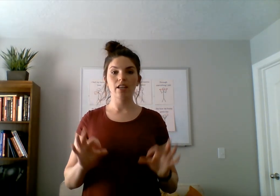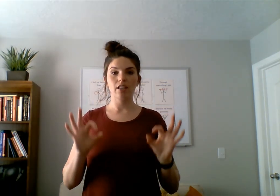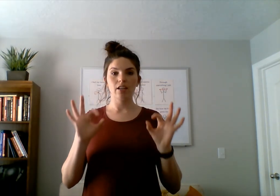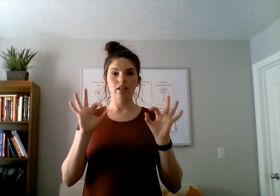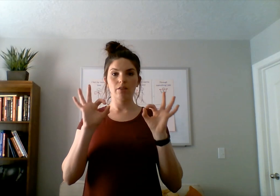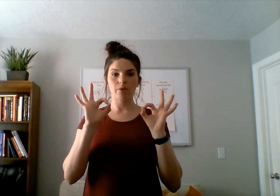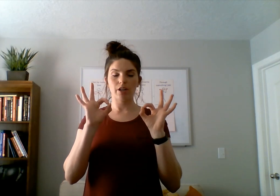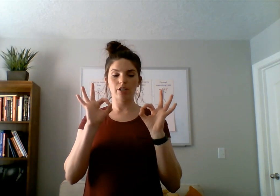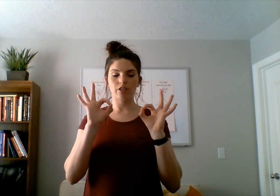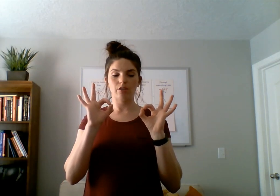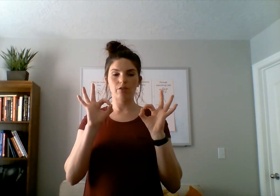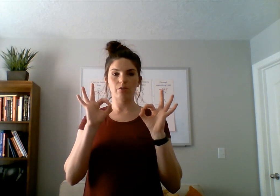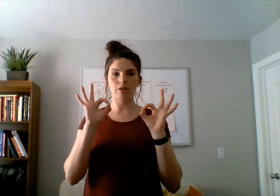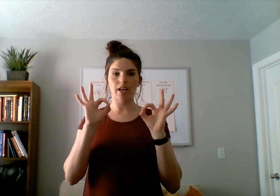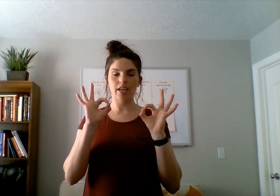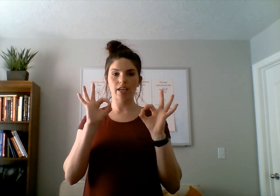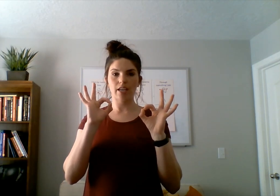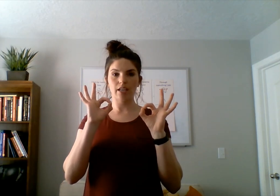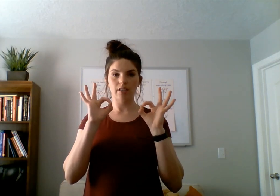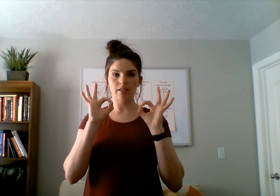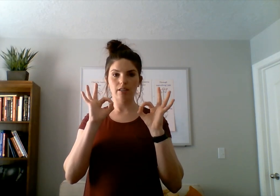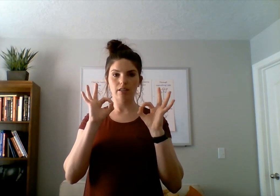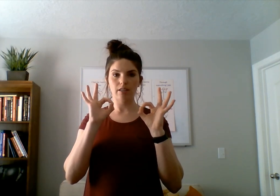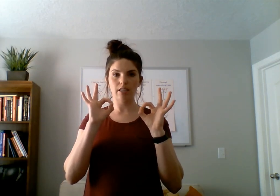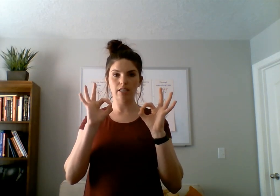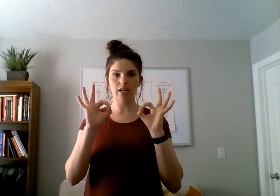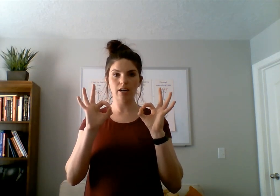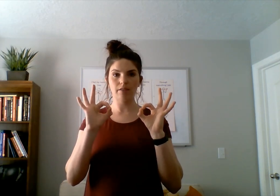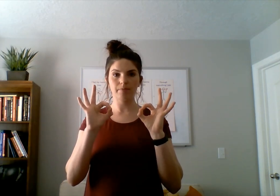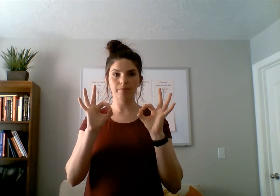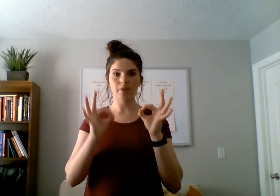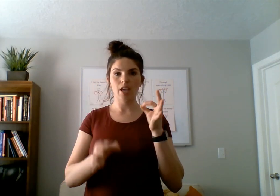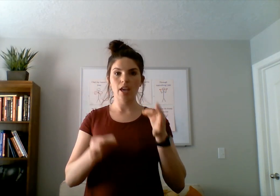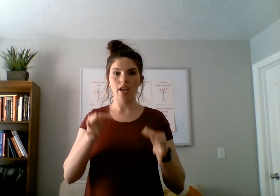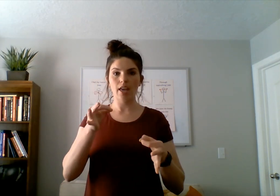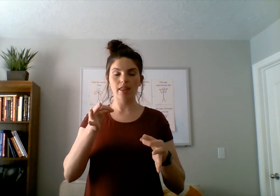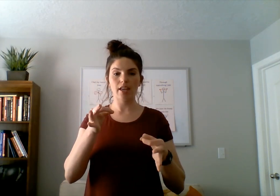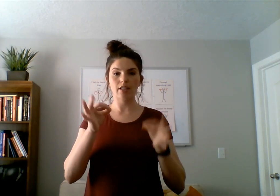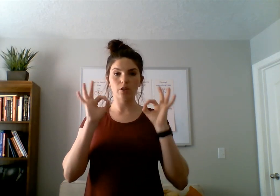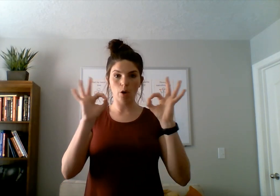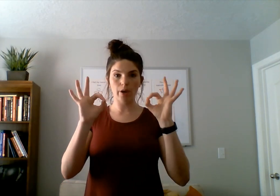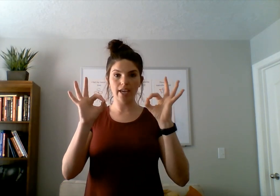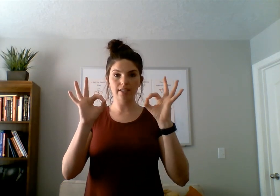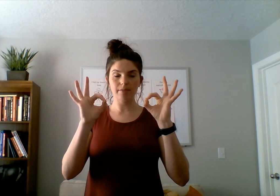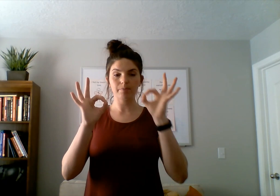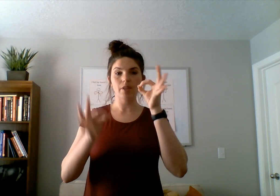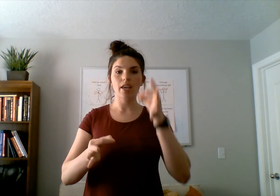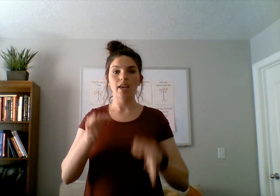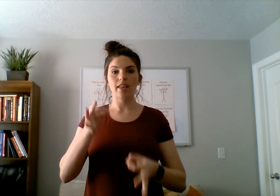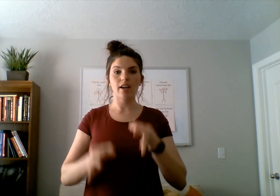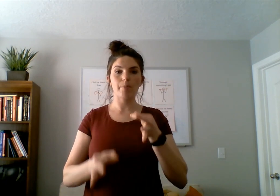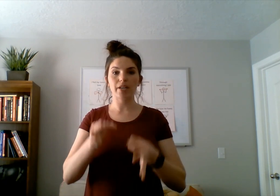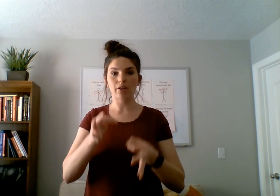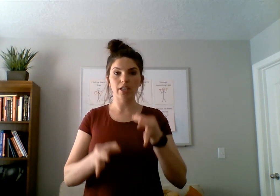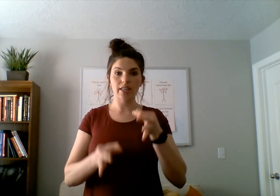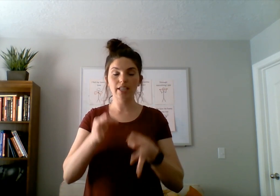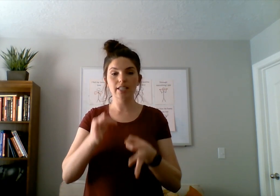We're going to do like. This sign. And then. So okay. And then up and down like this.